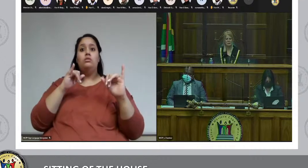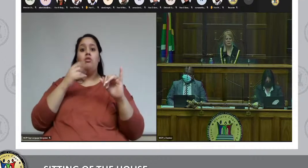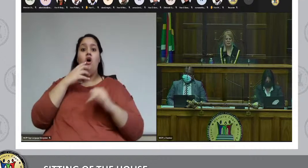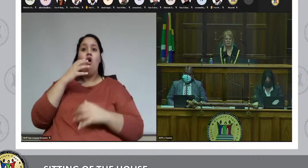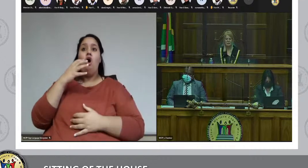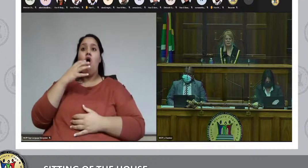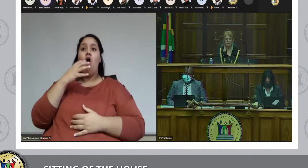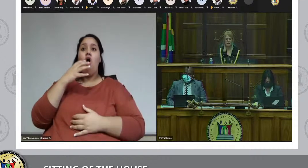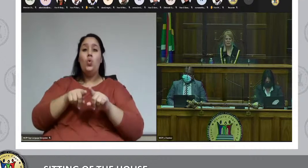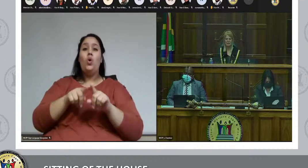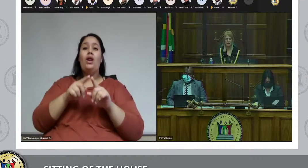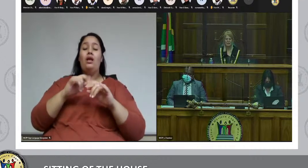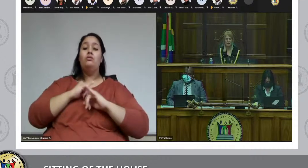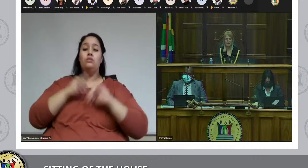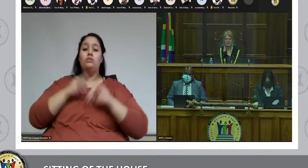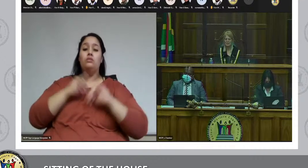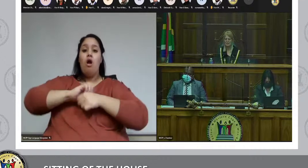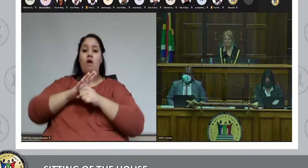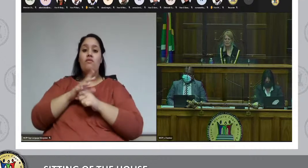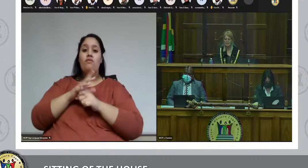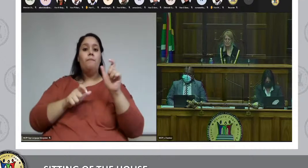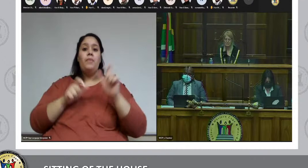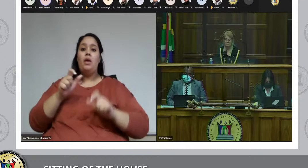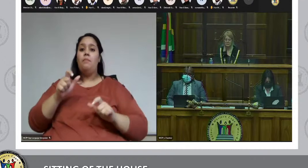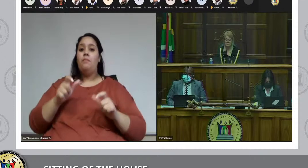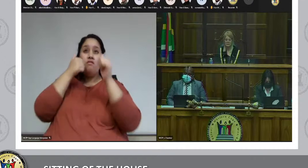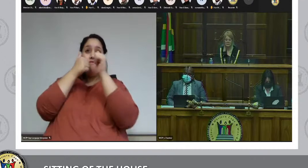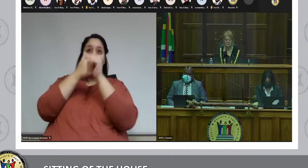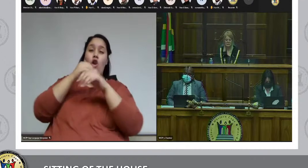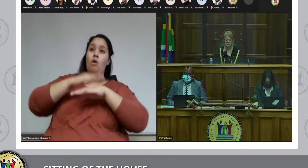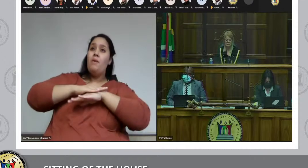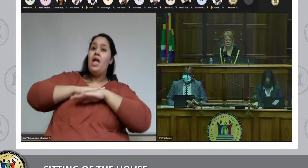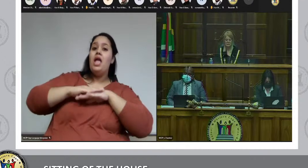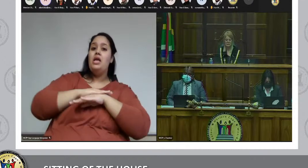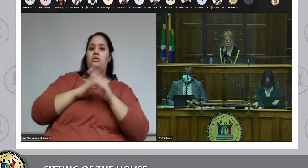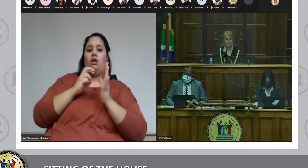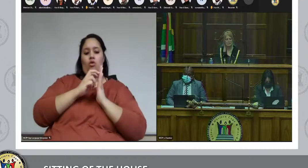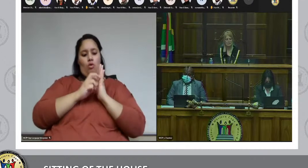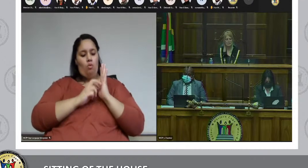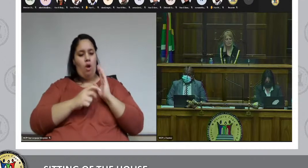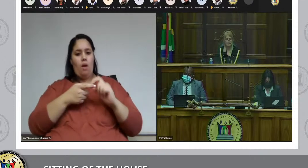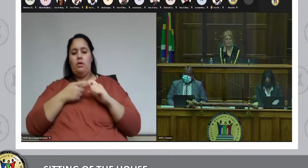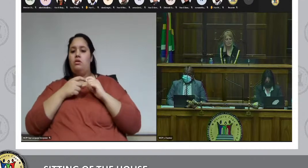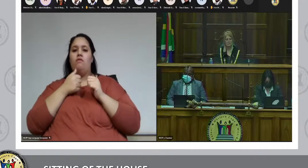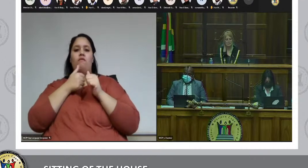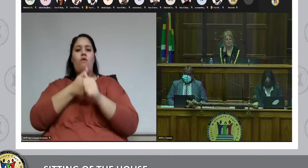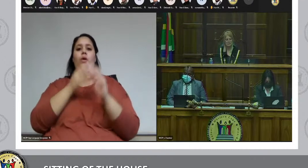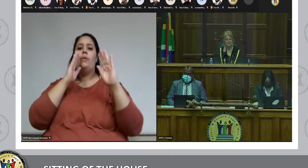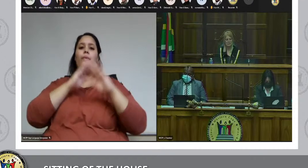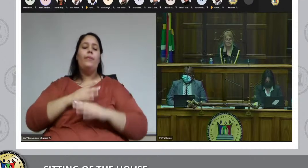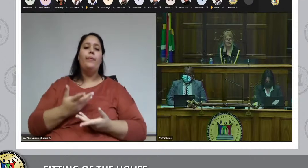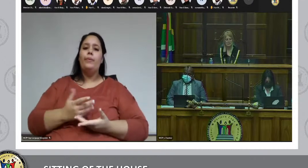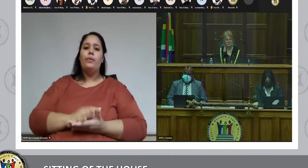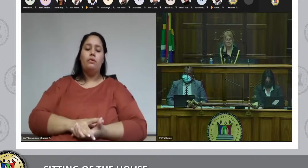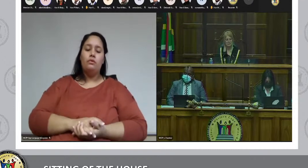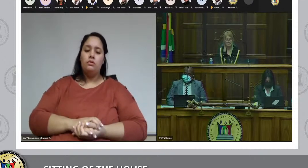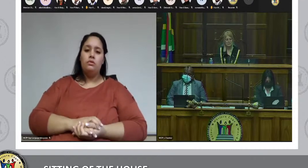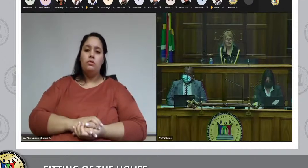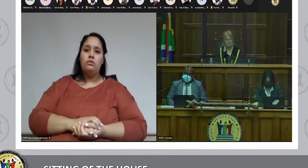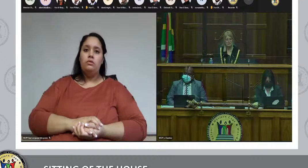of COVID, we've seen how people didn't adhere to basic requirements of COVID regulations. And I'm talking